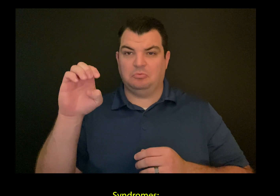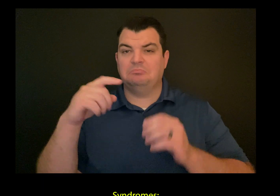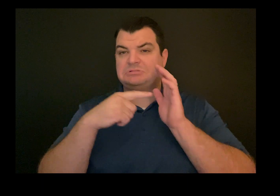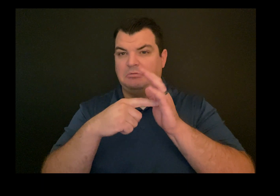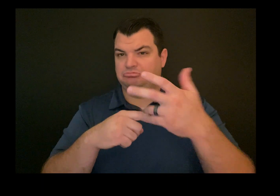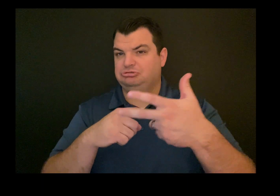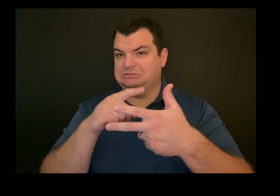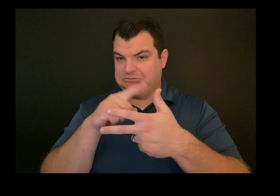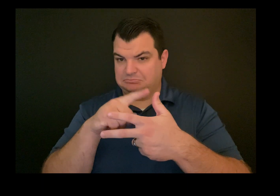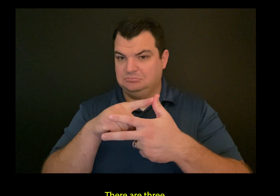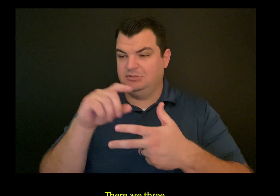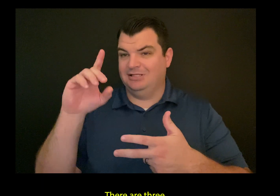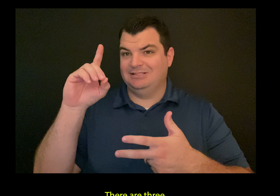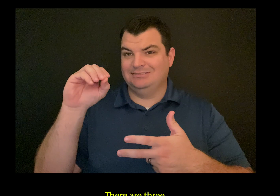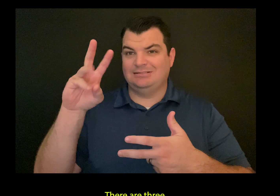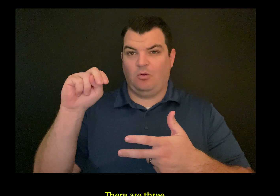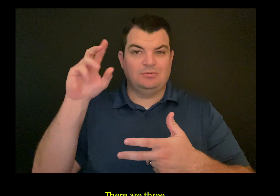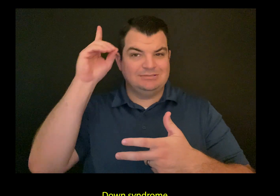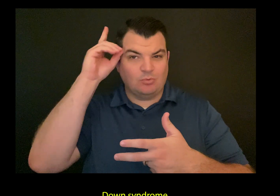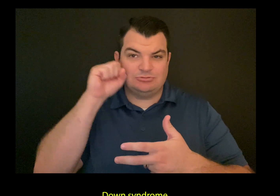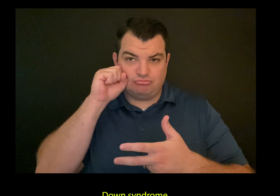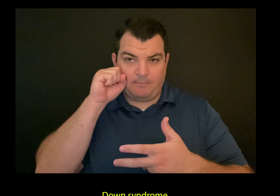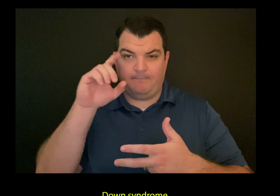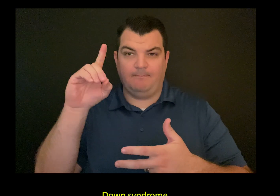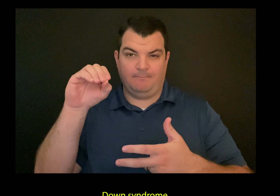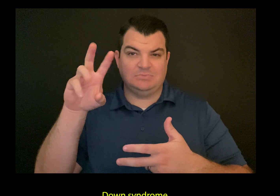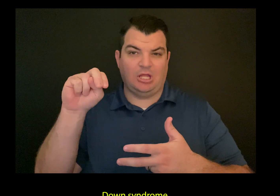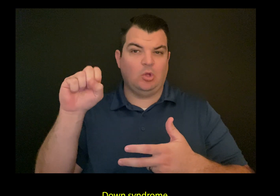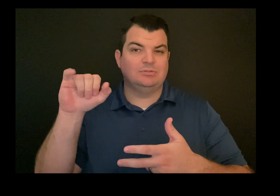Syndromes. There are three: Down syndrome,